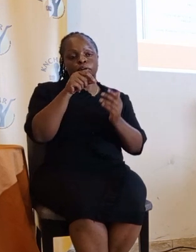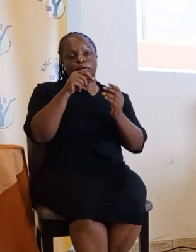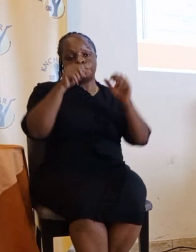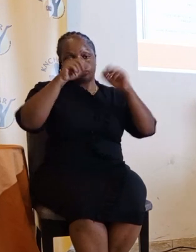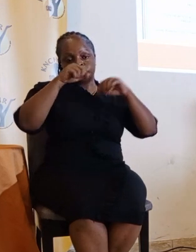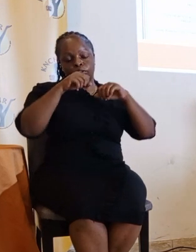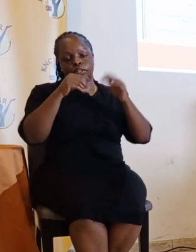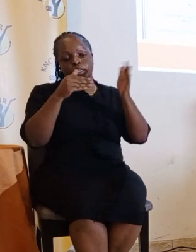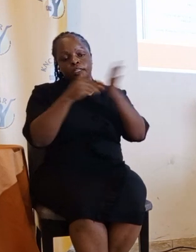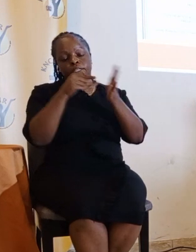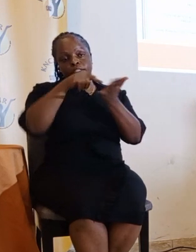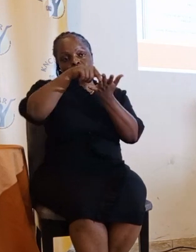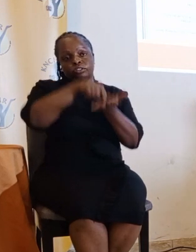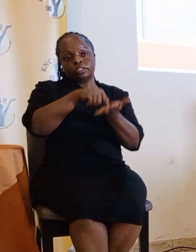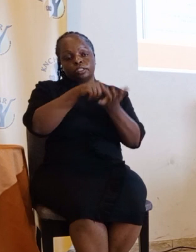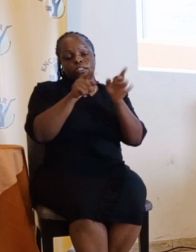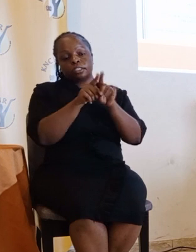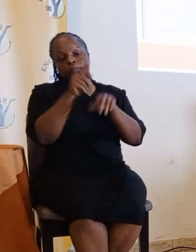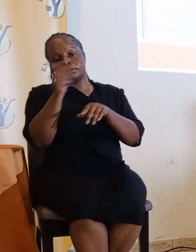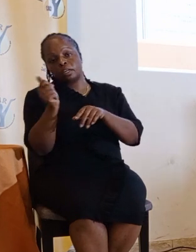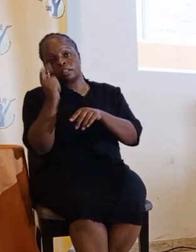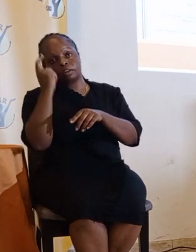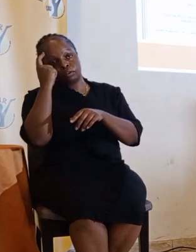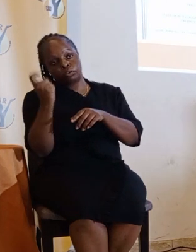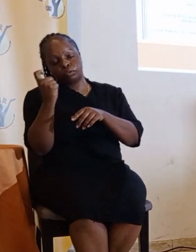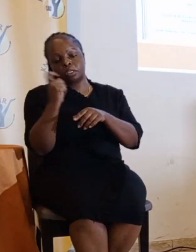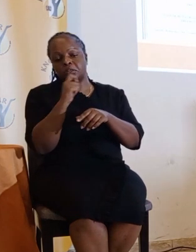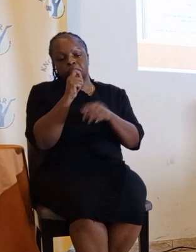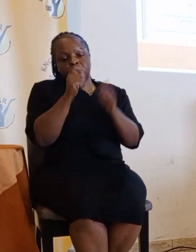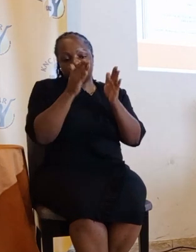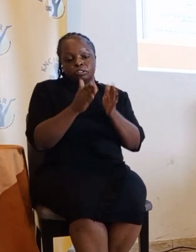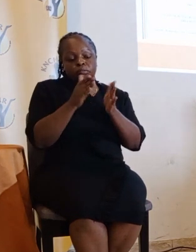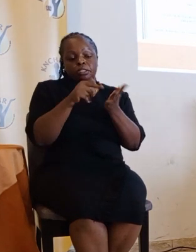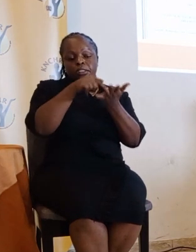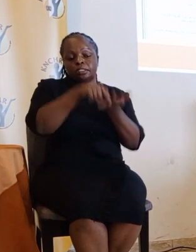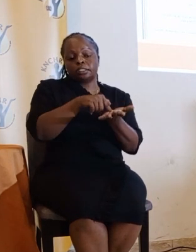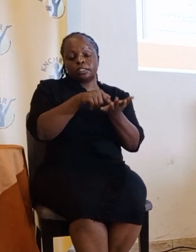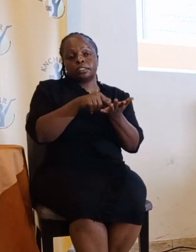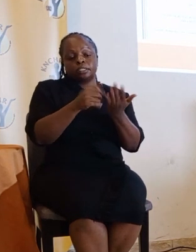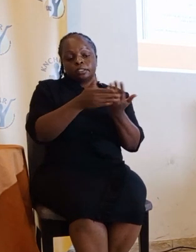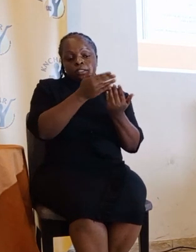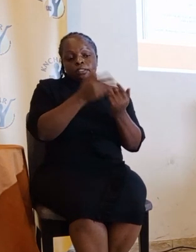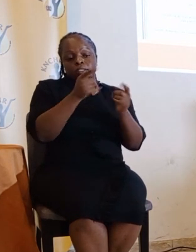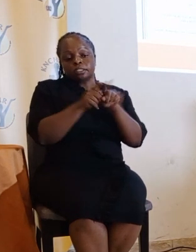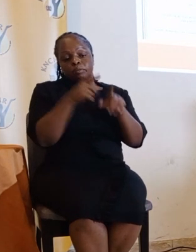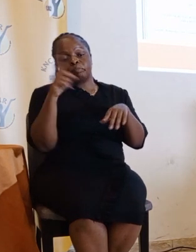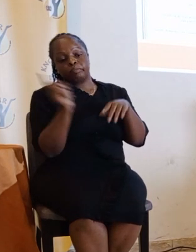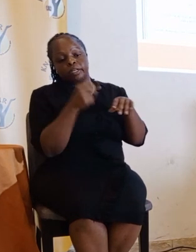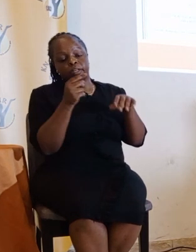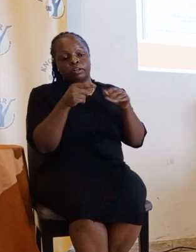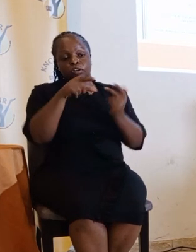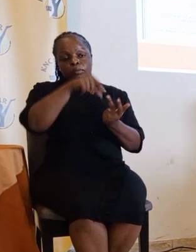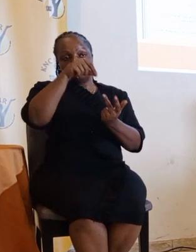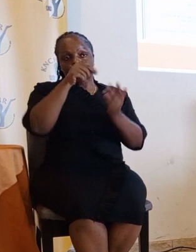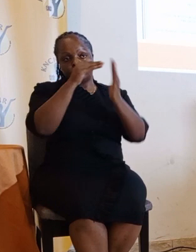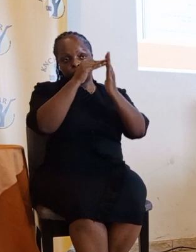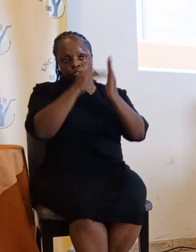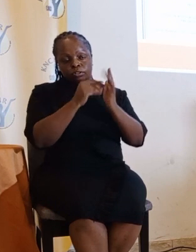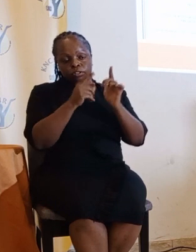Convention Against Torture and other cruel, inhuman, or degrading treatment or punishment, the Optional Protocol to